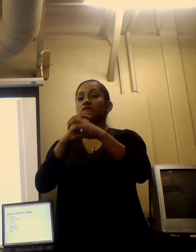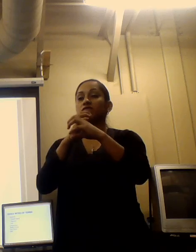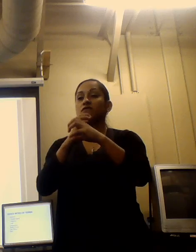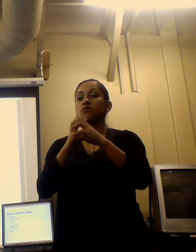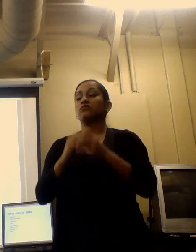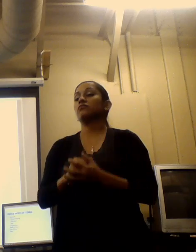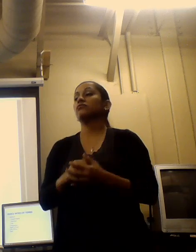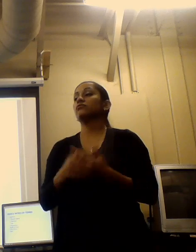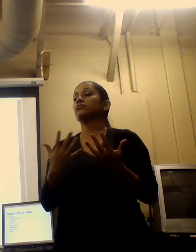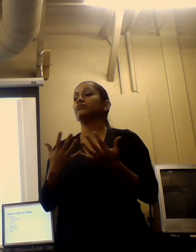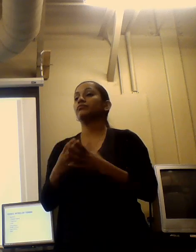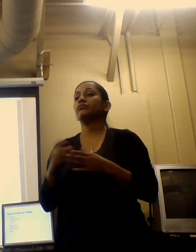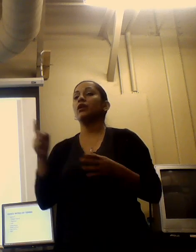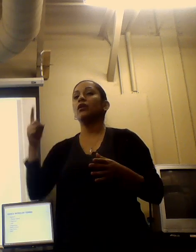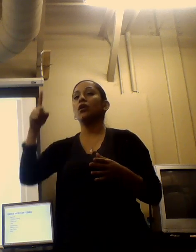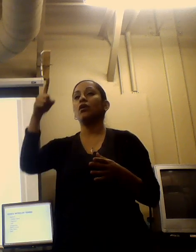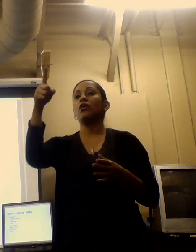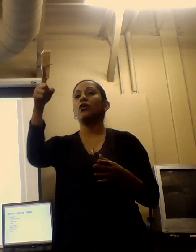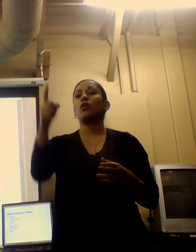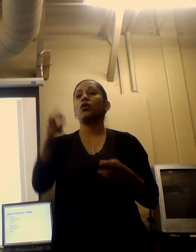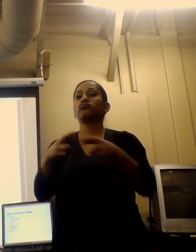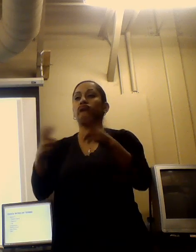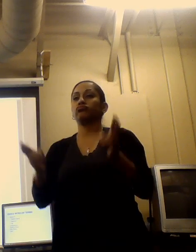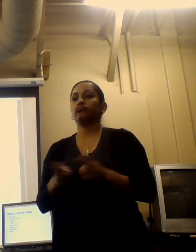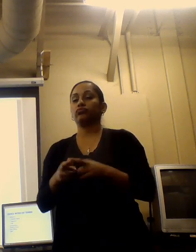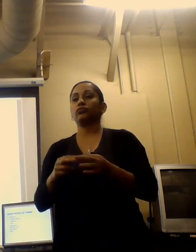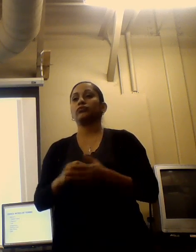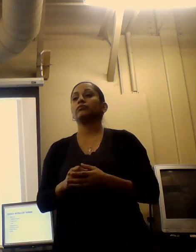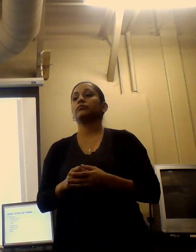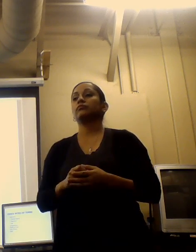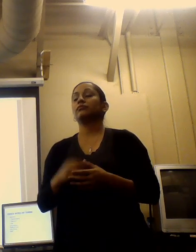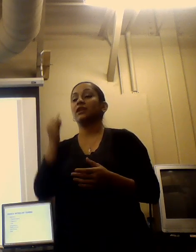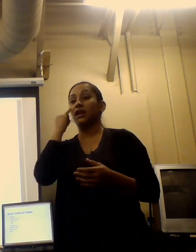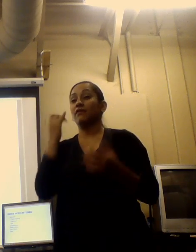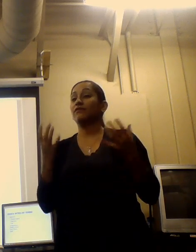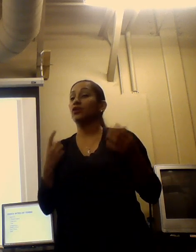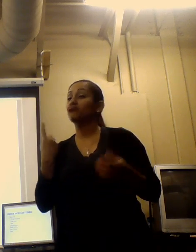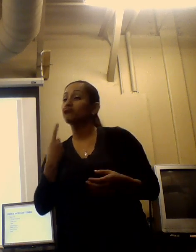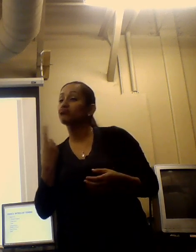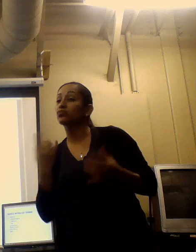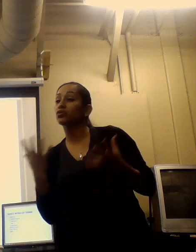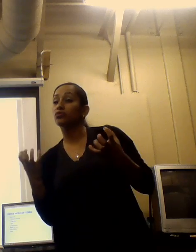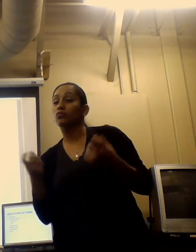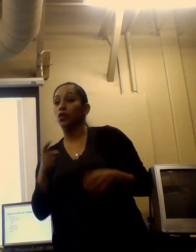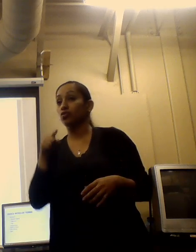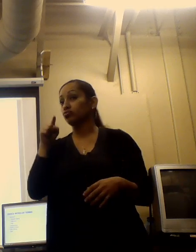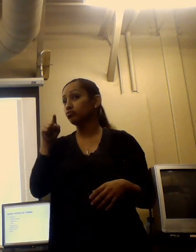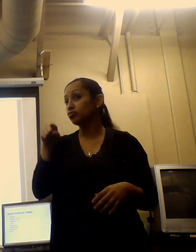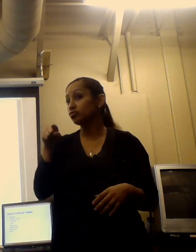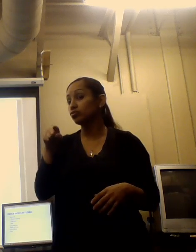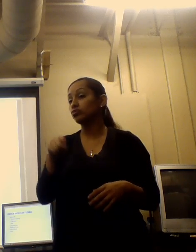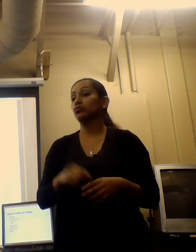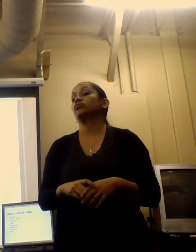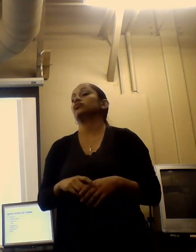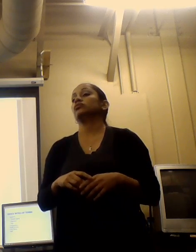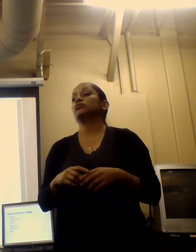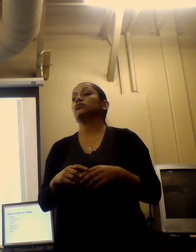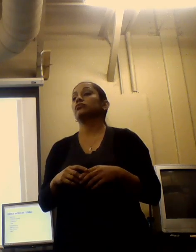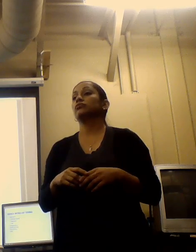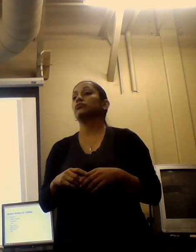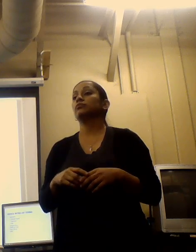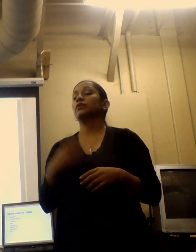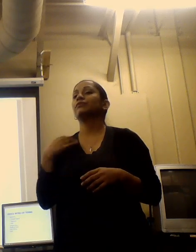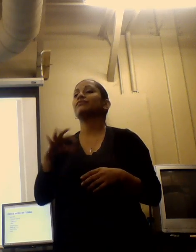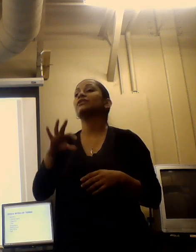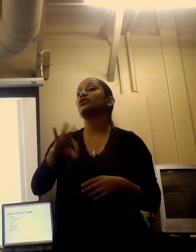room at f22. If I just want you in focus and I want everybody else to be out of focus, I'm going to choose